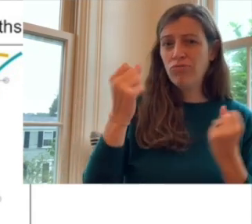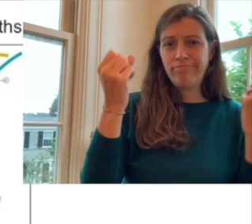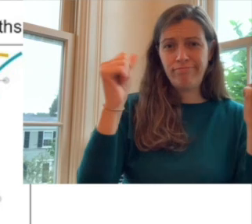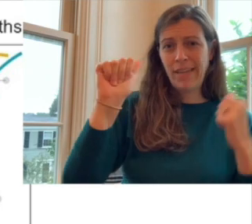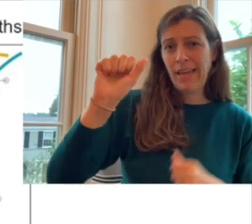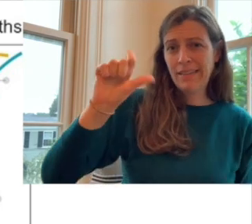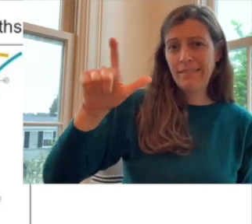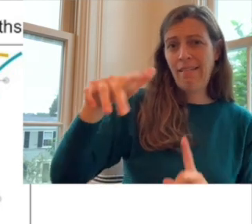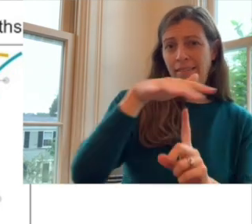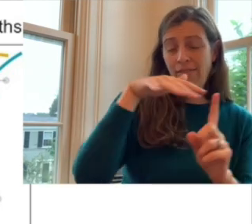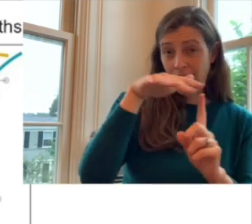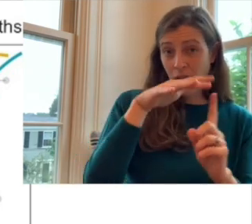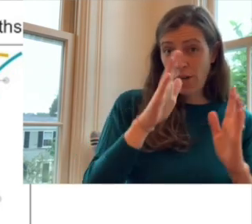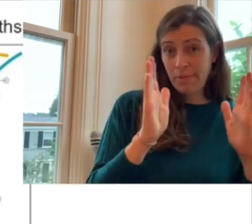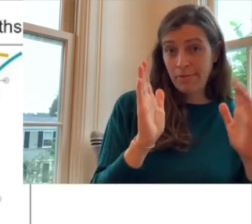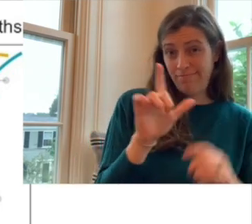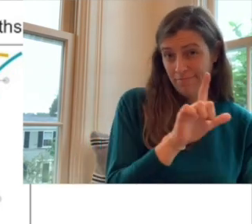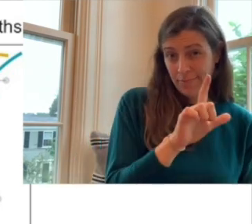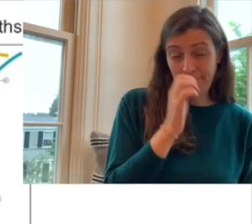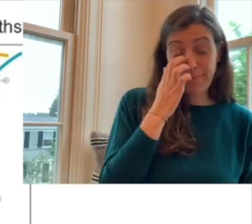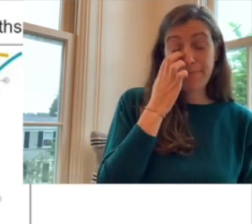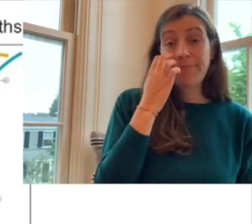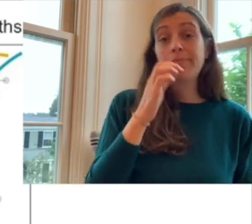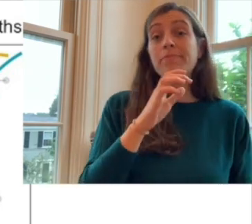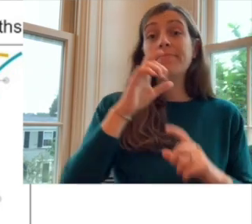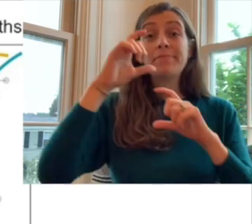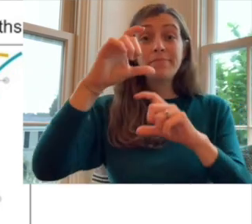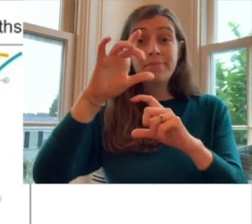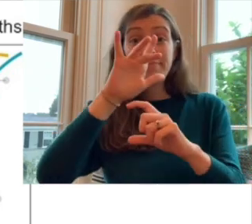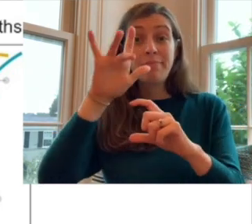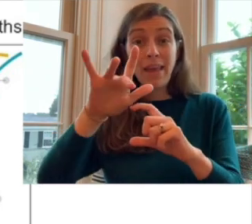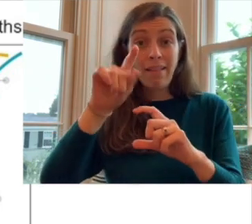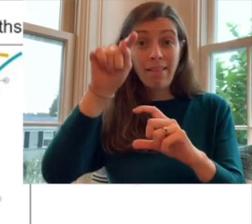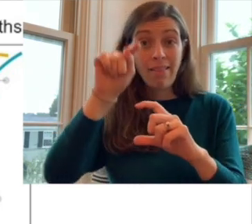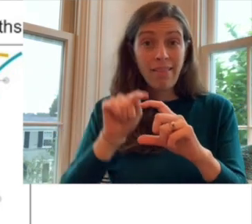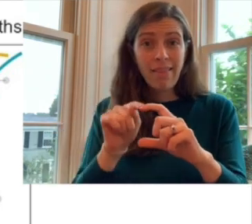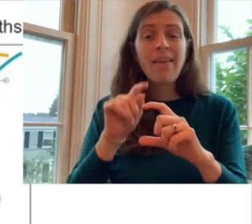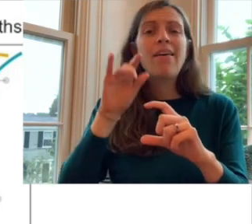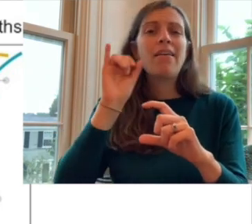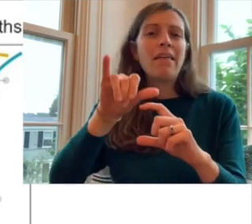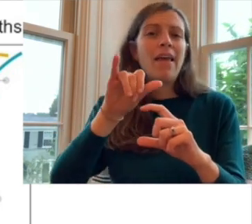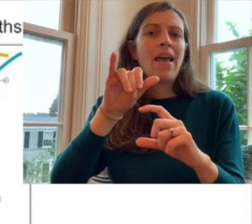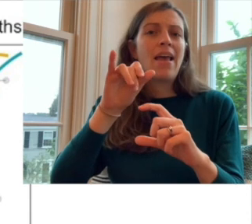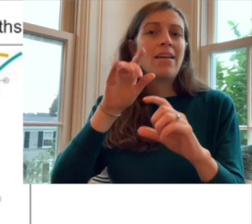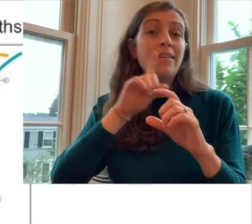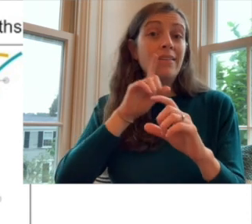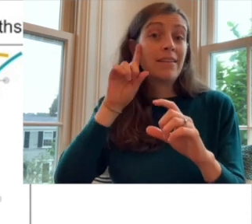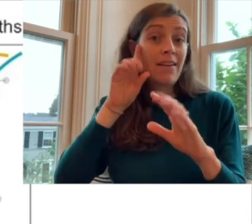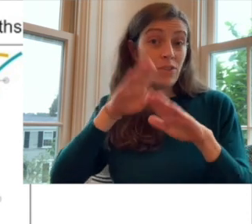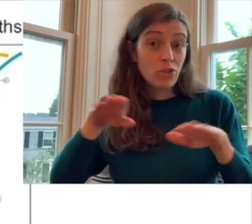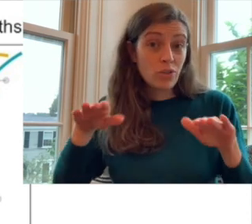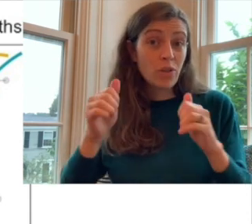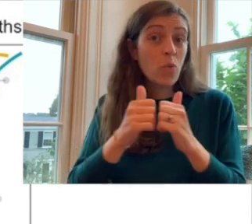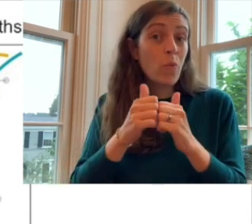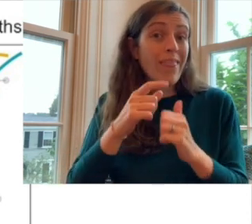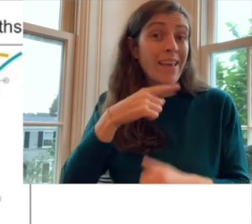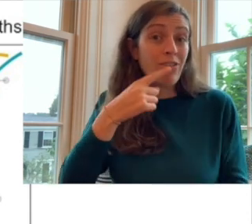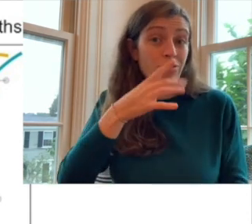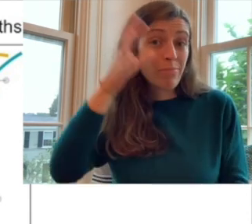and these children are the ones who have deaf parents who are learning sign language from their parents at home and have kind of an